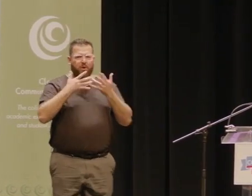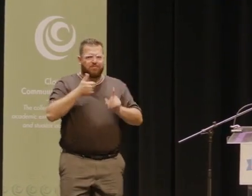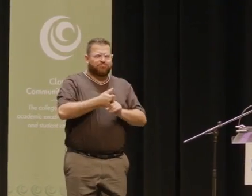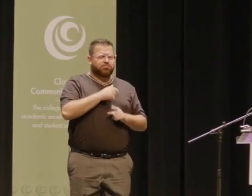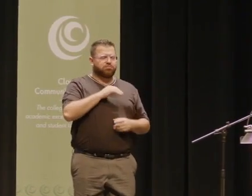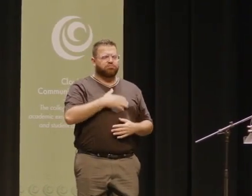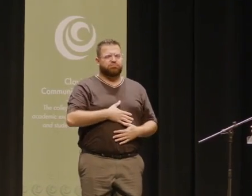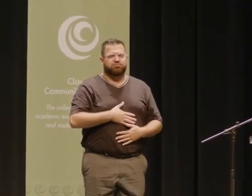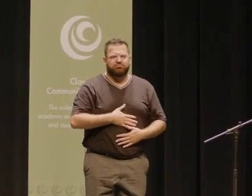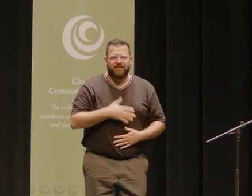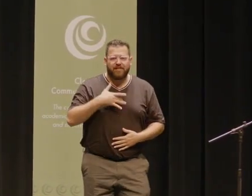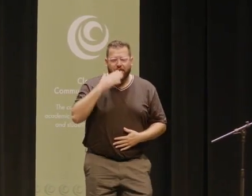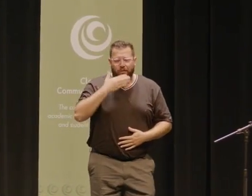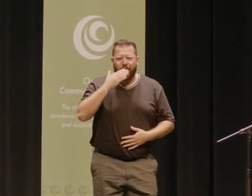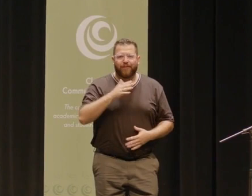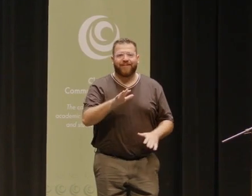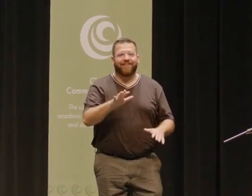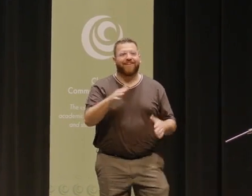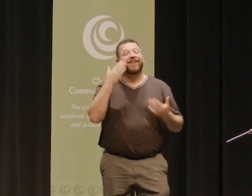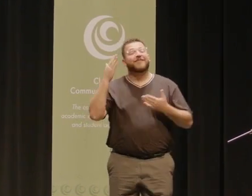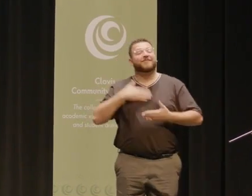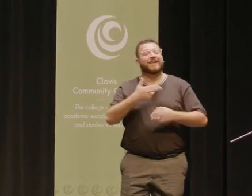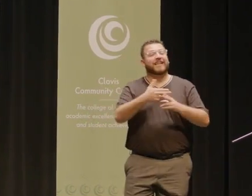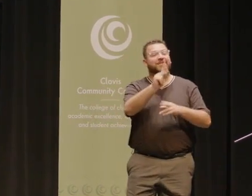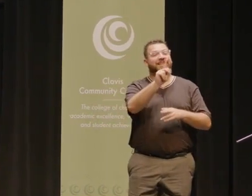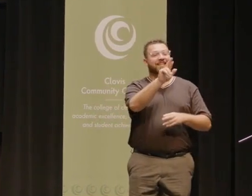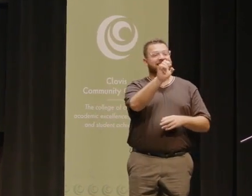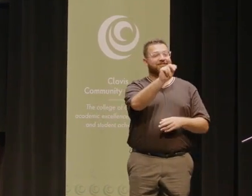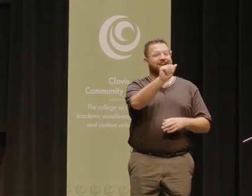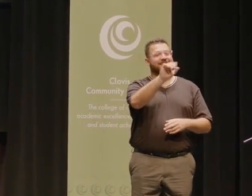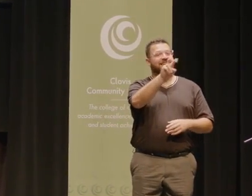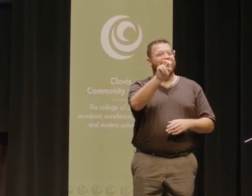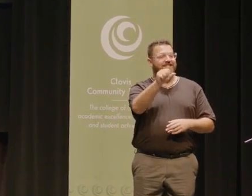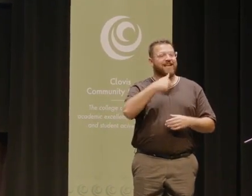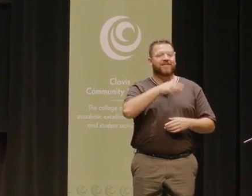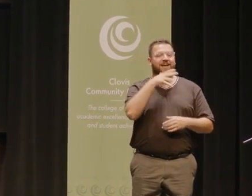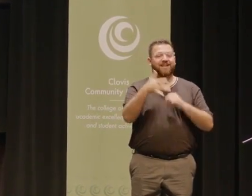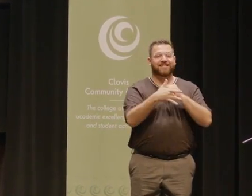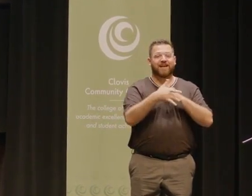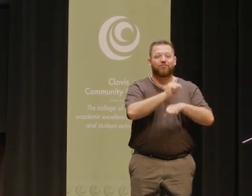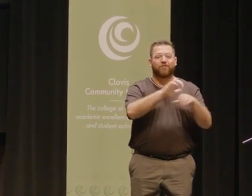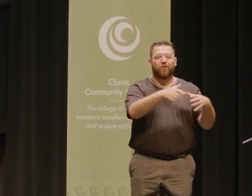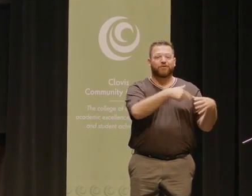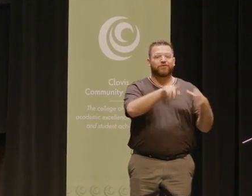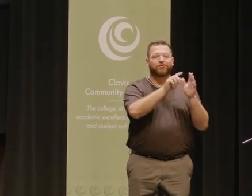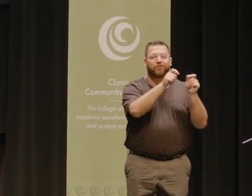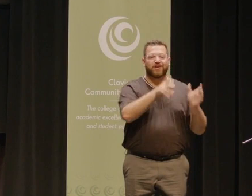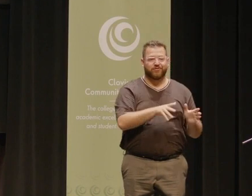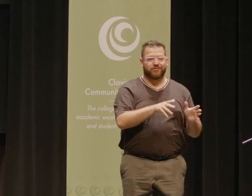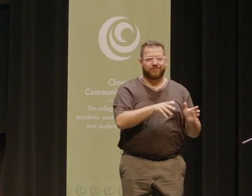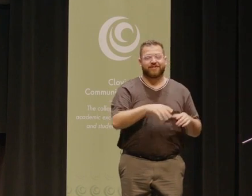point? My name is Karen Aceves. I'm the AgTEC Workforce Director, the F3 Regional